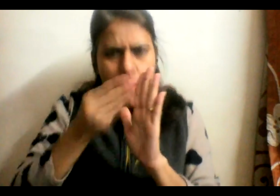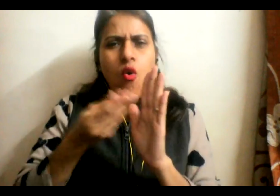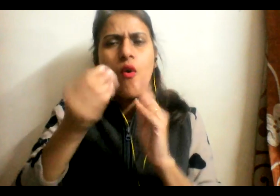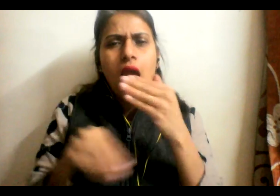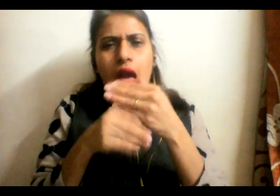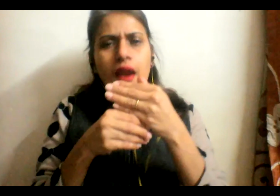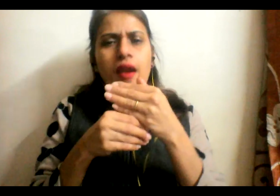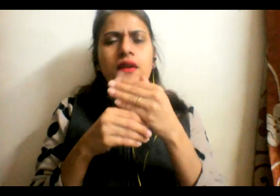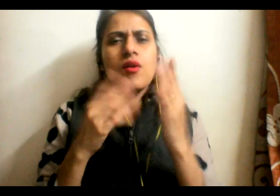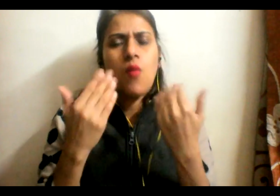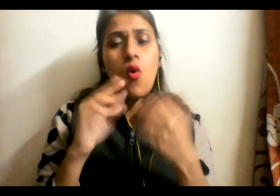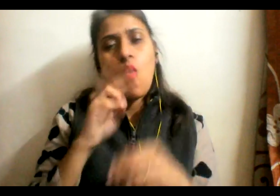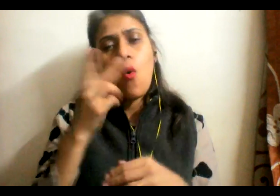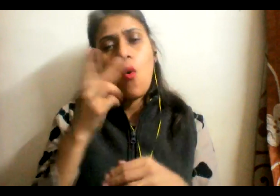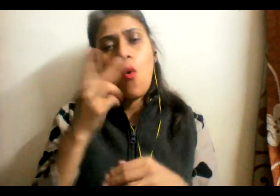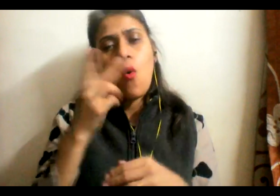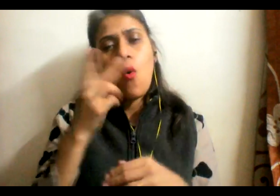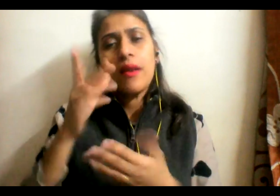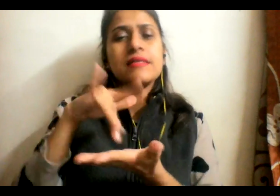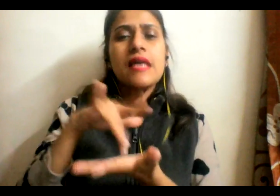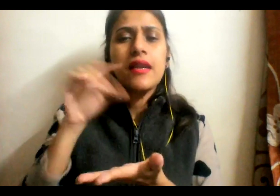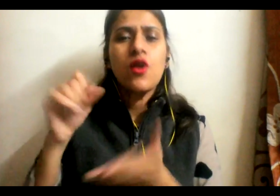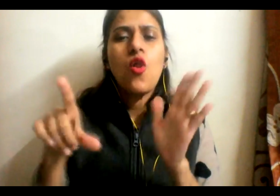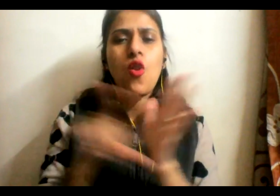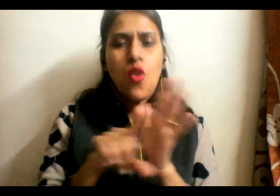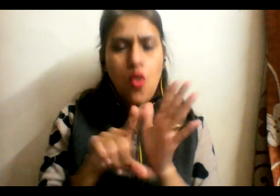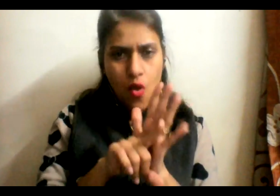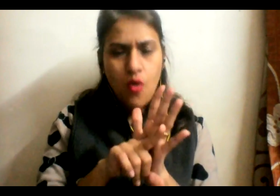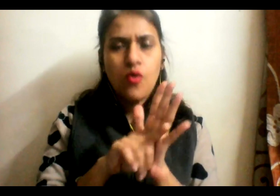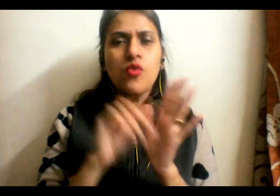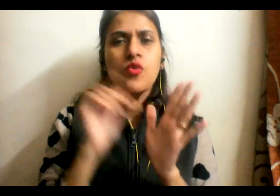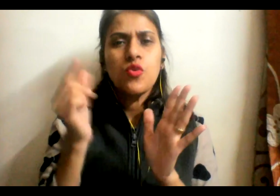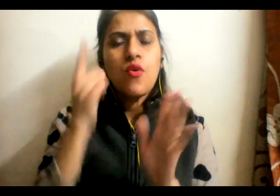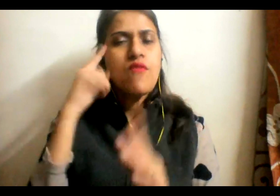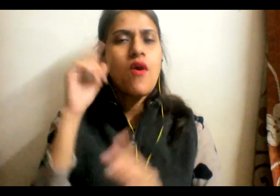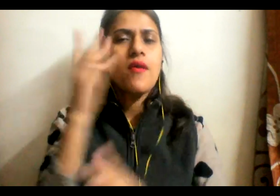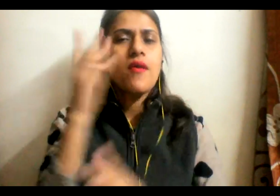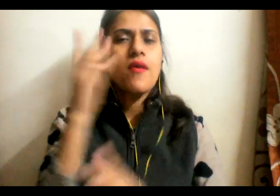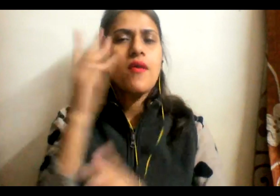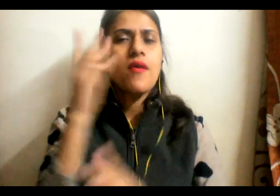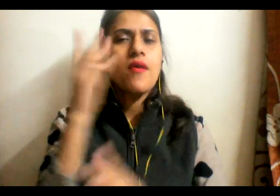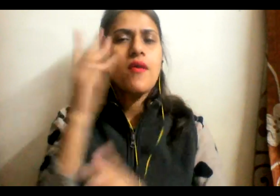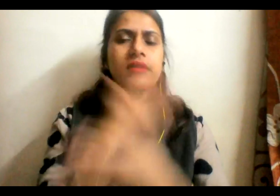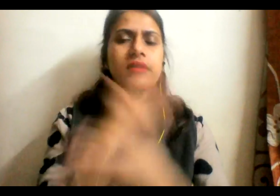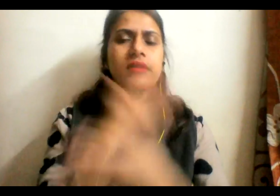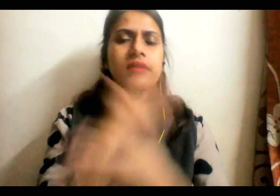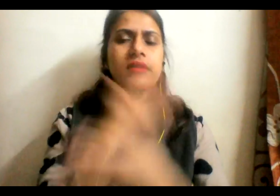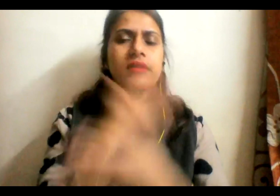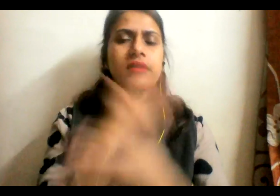the central's law of persons with disability.